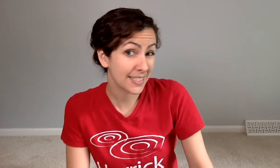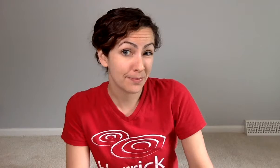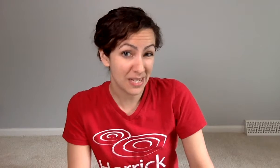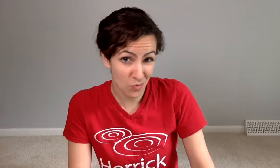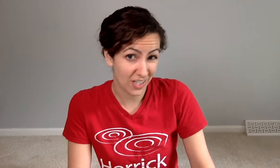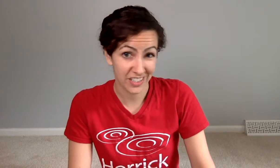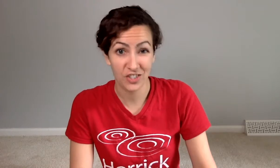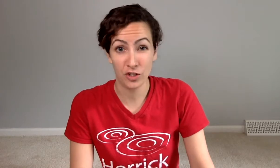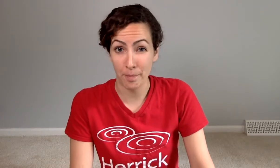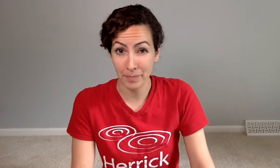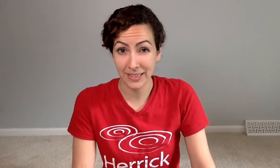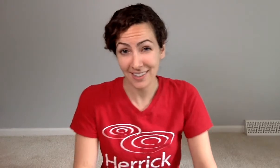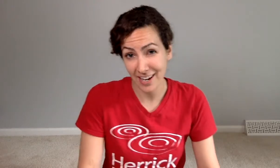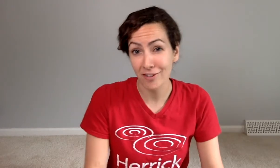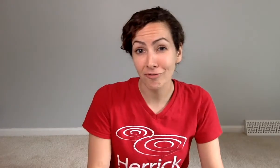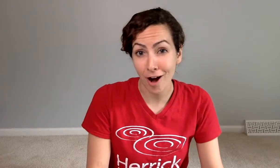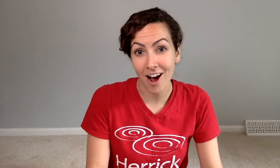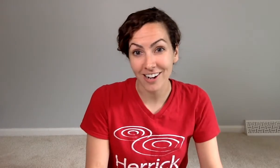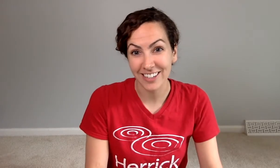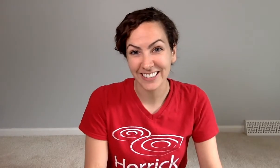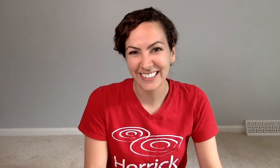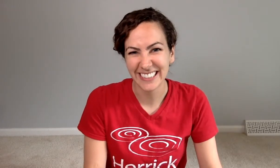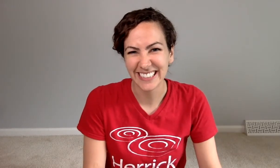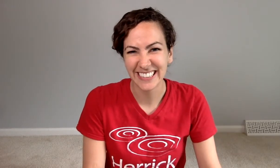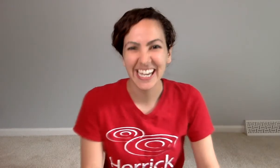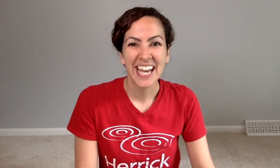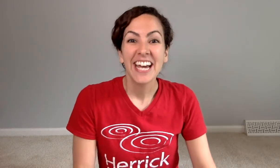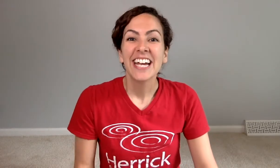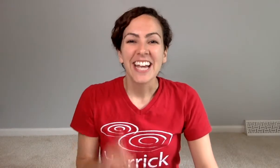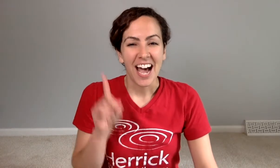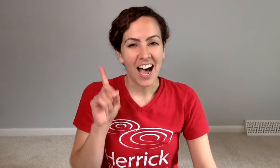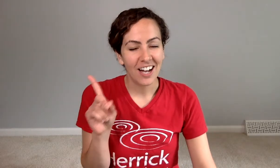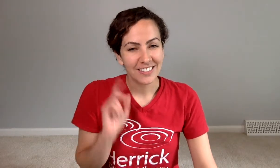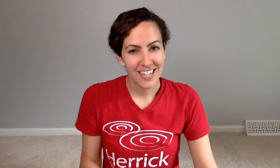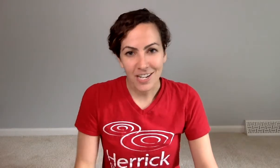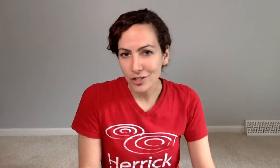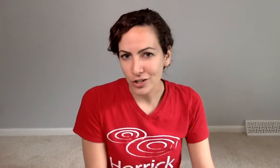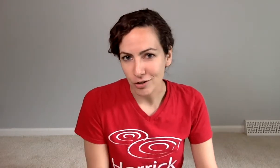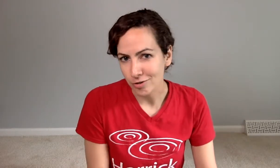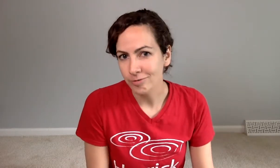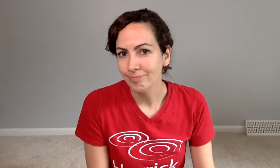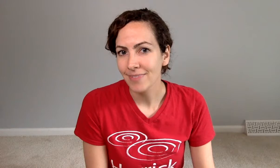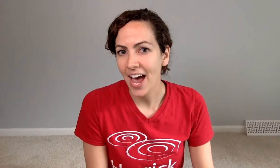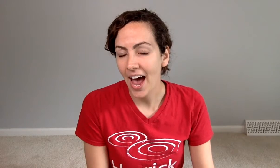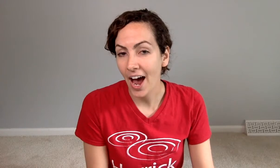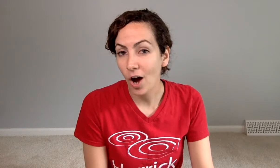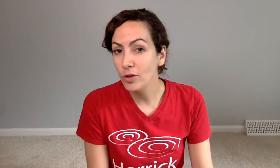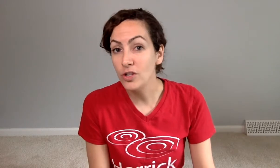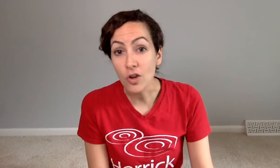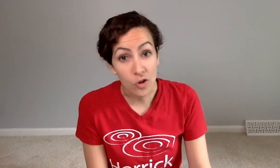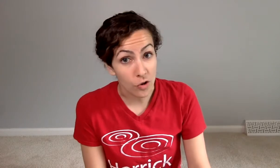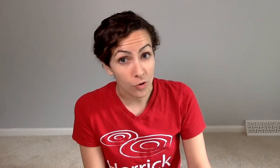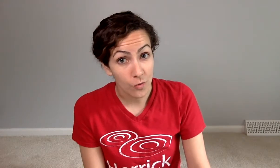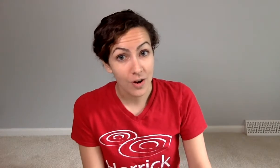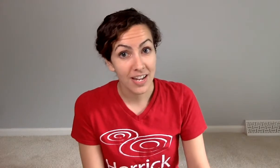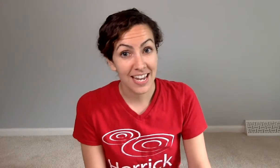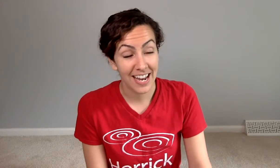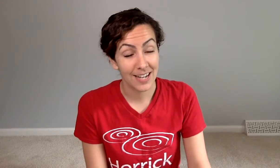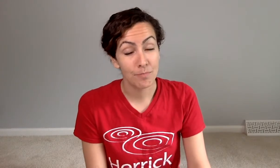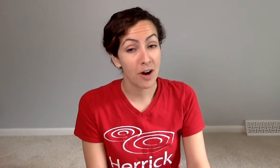me want to jump like a frog. I'll teach you how you can